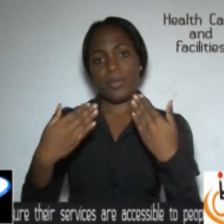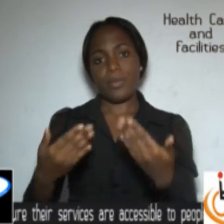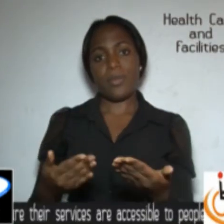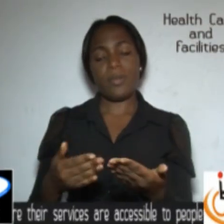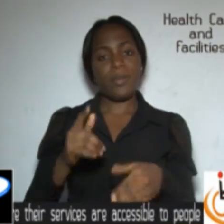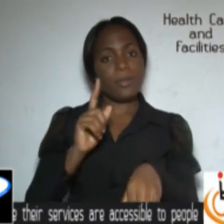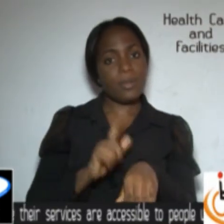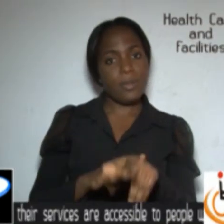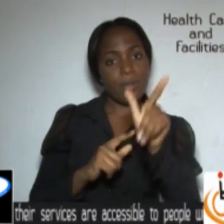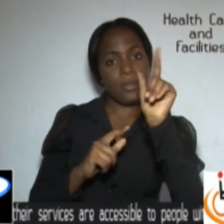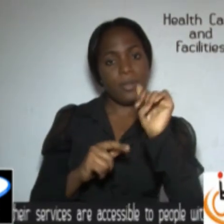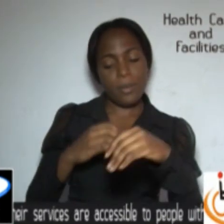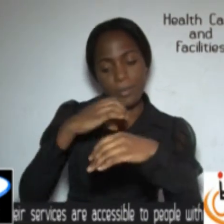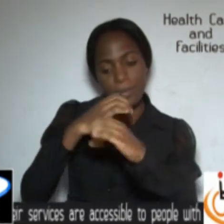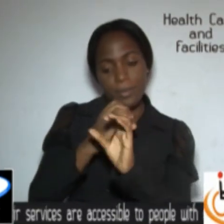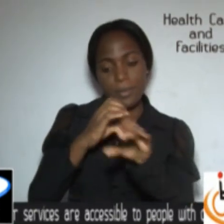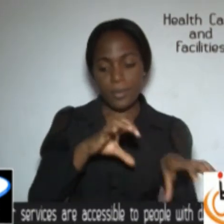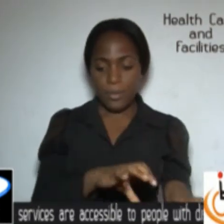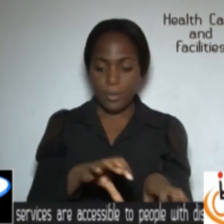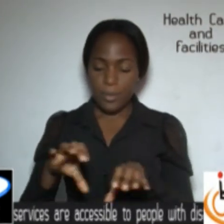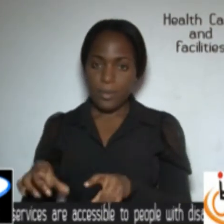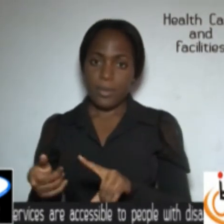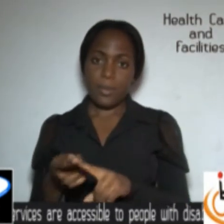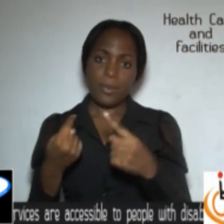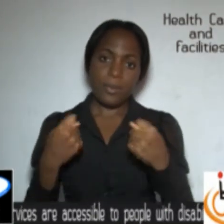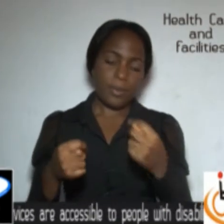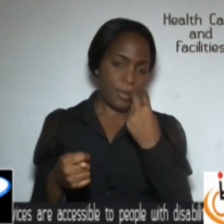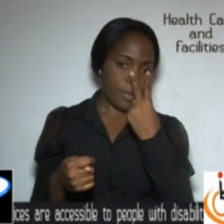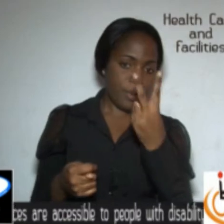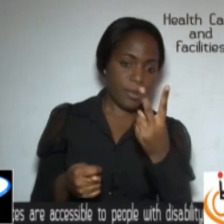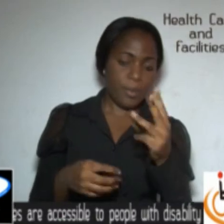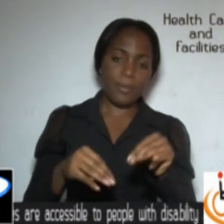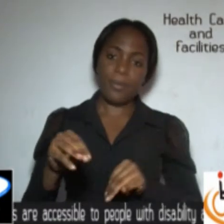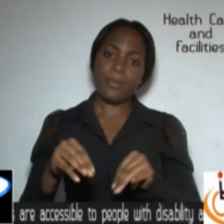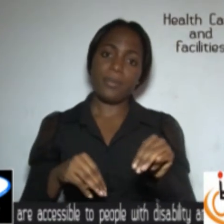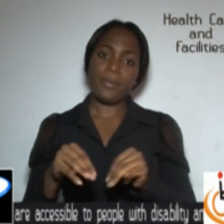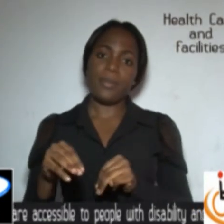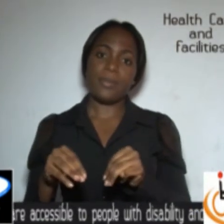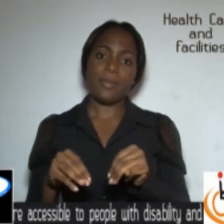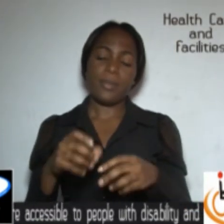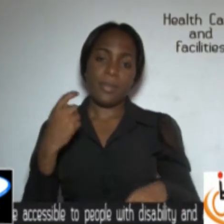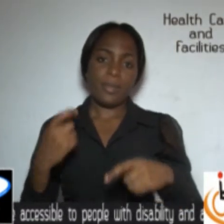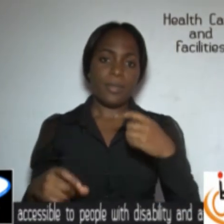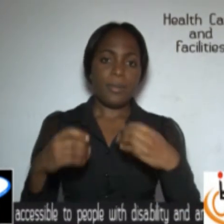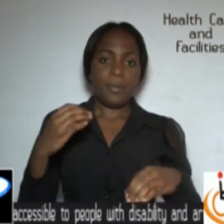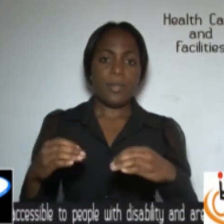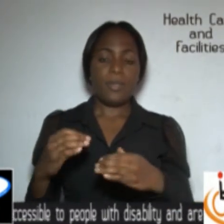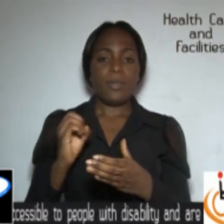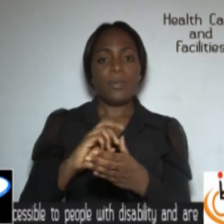to detect, prevent, and manage disability. The ministry responsible for health shall establish